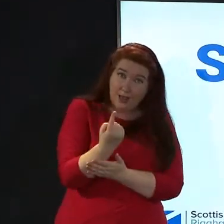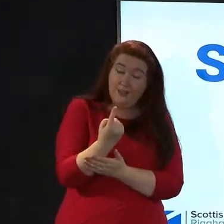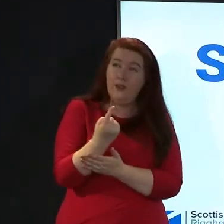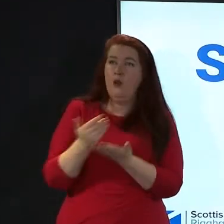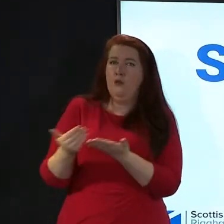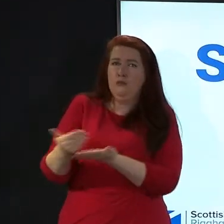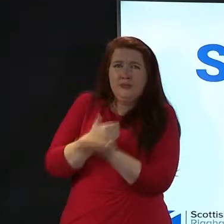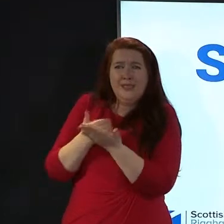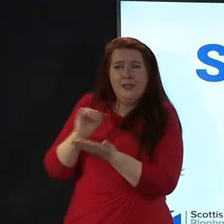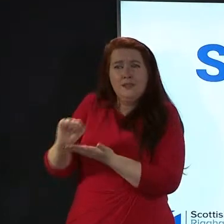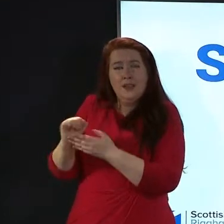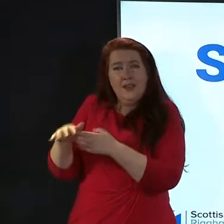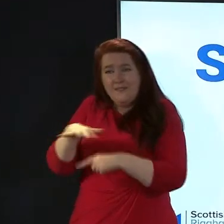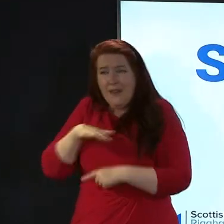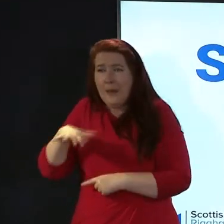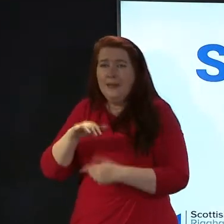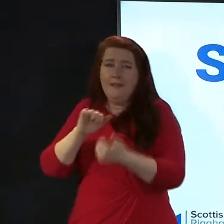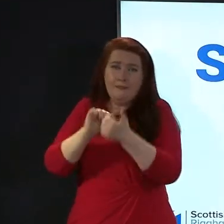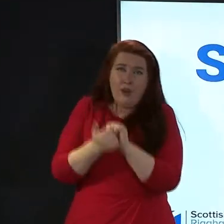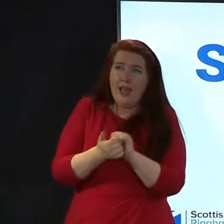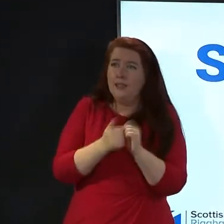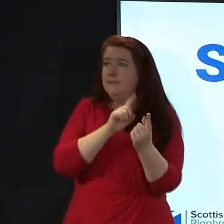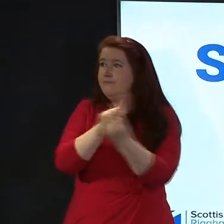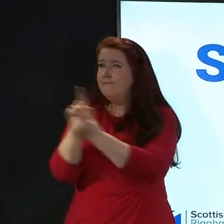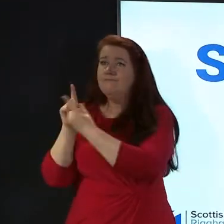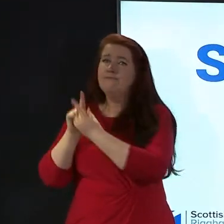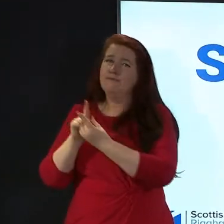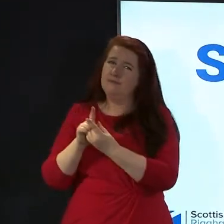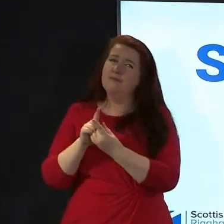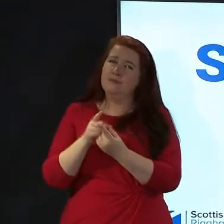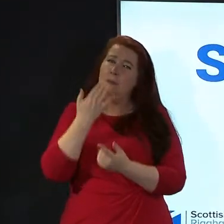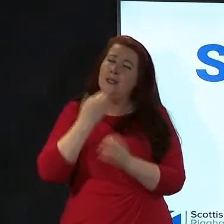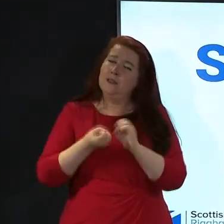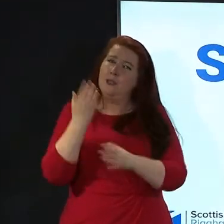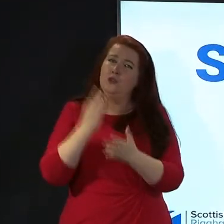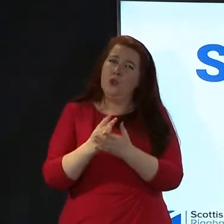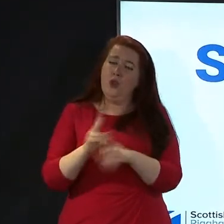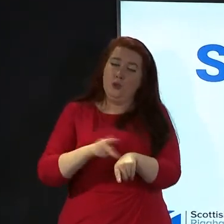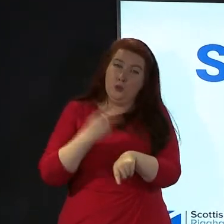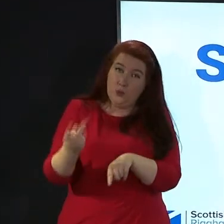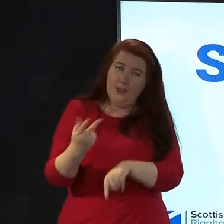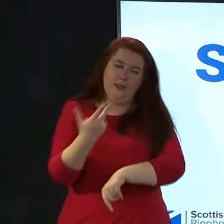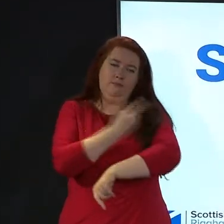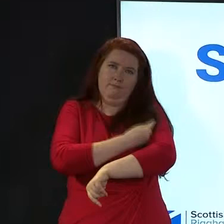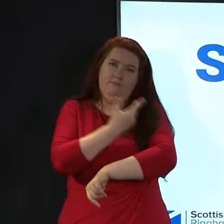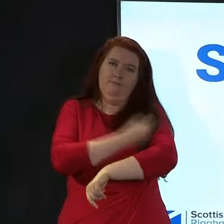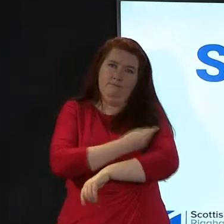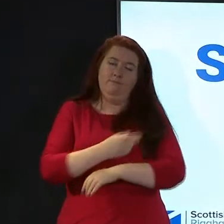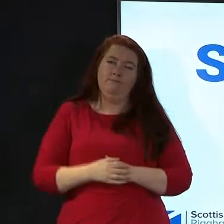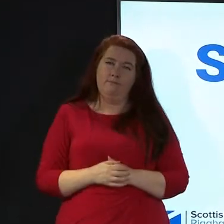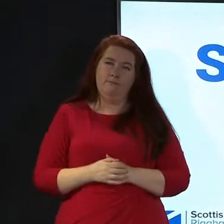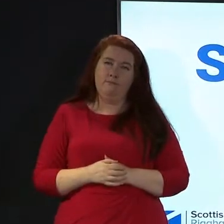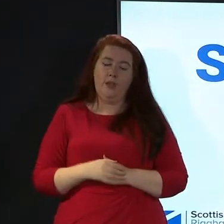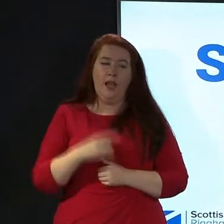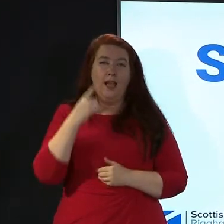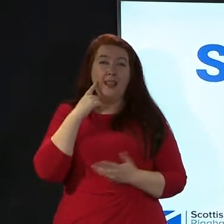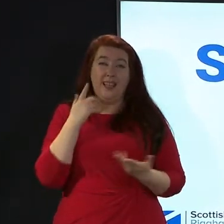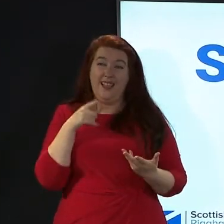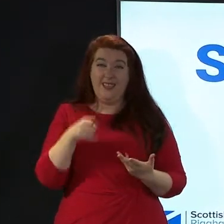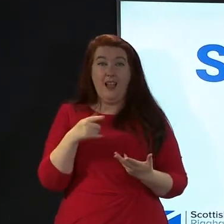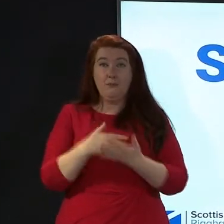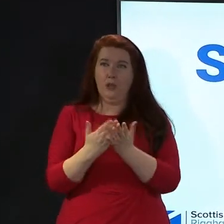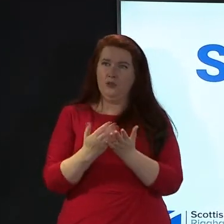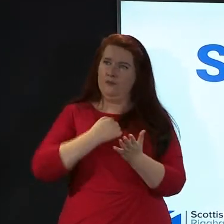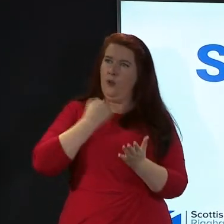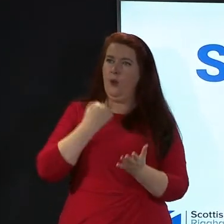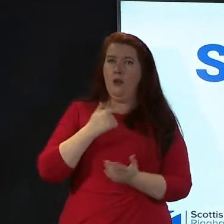that you're coming into contact with. So please make sure you get both doses when you get the invitation. I think this is part of the collective civic